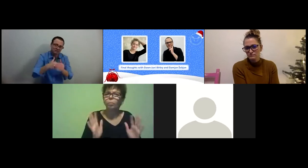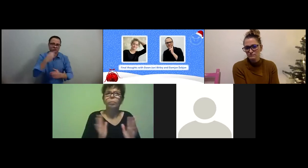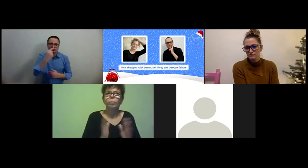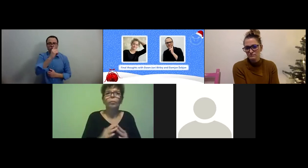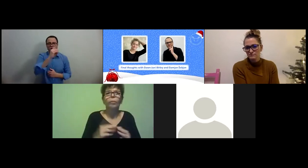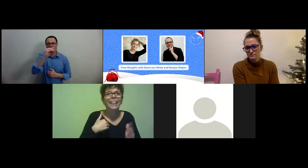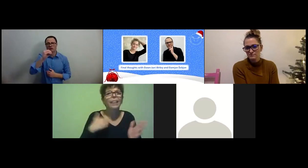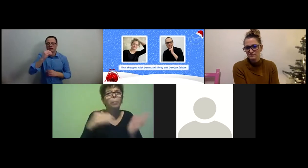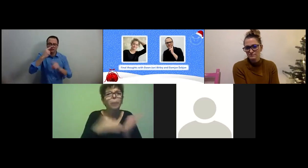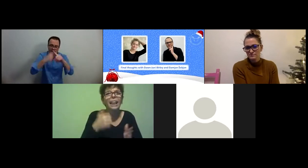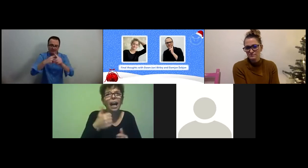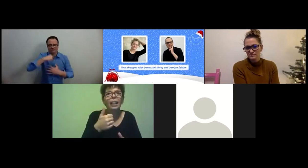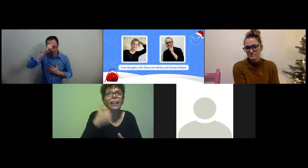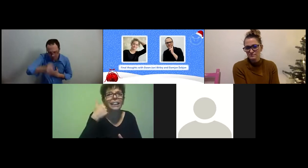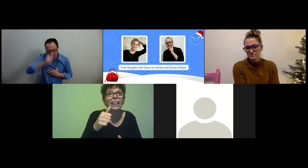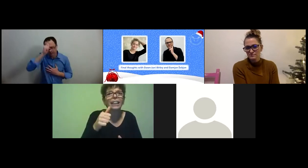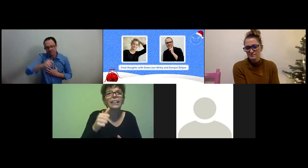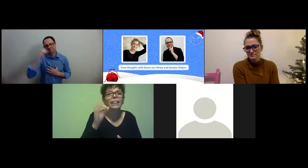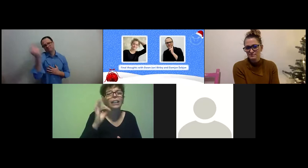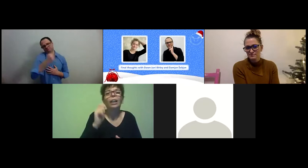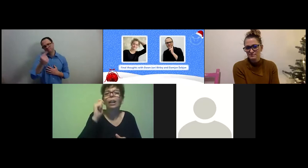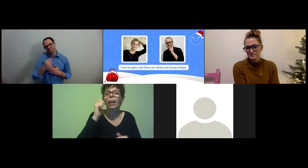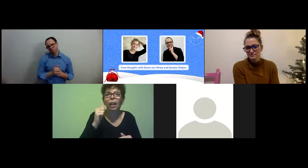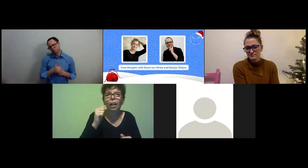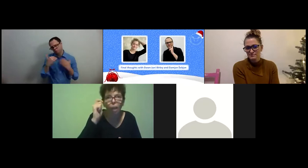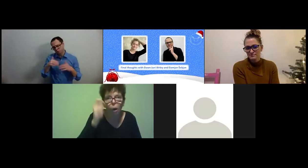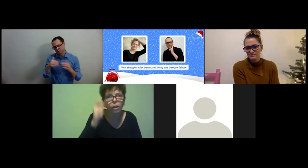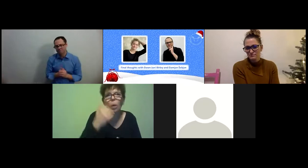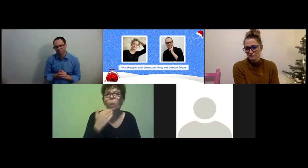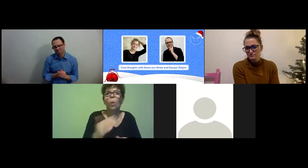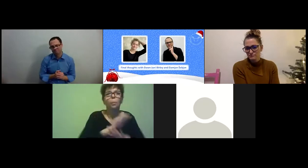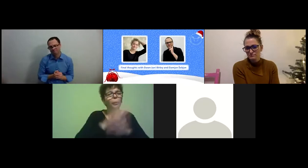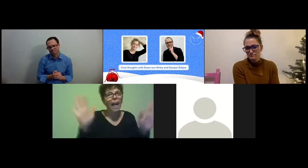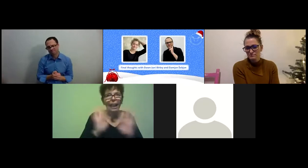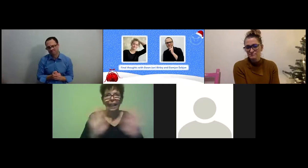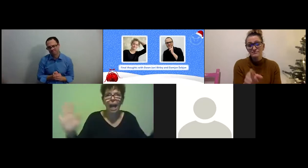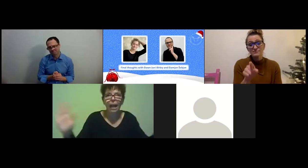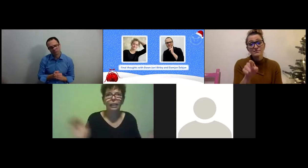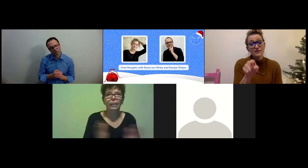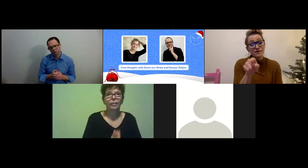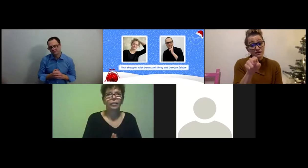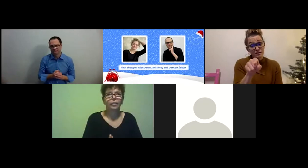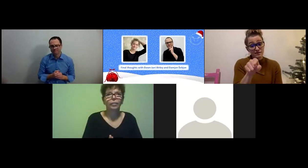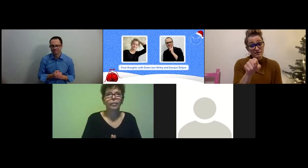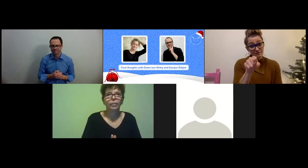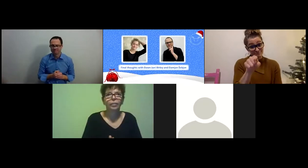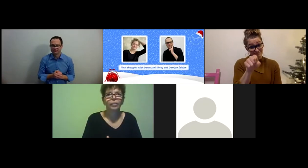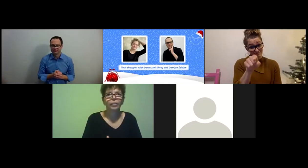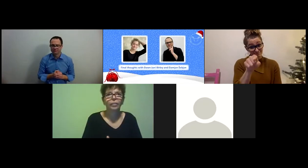we're very grateful for having been able to provide you this